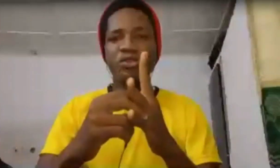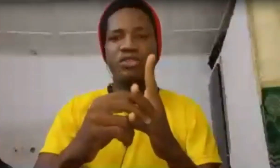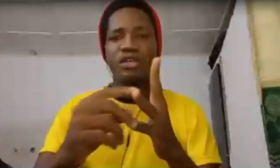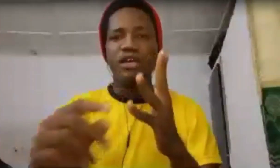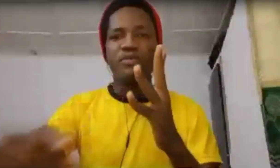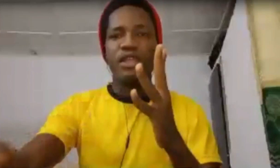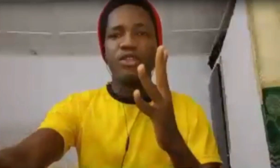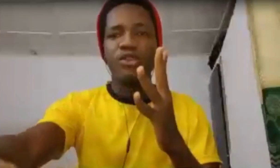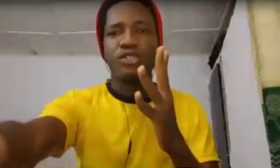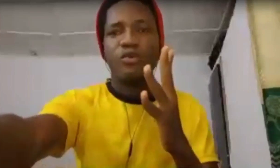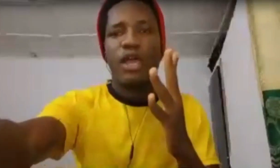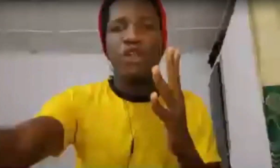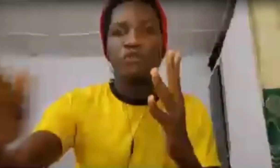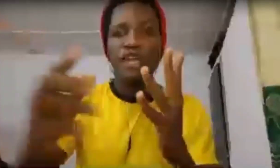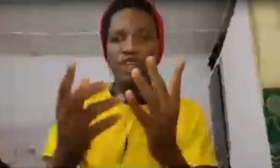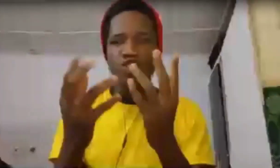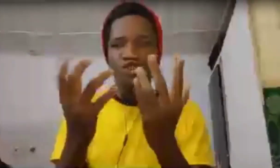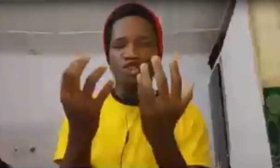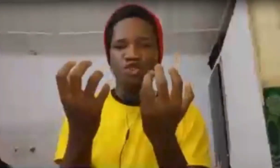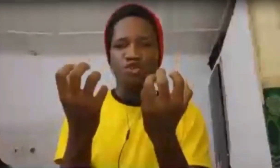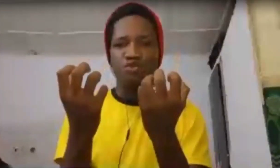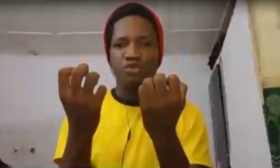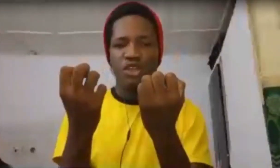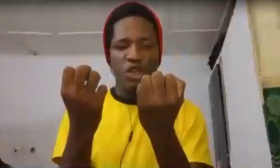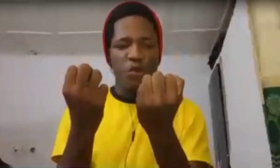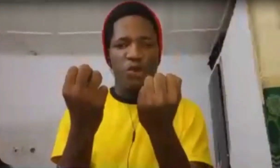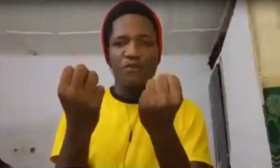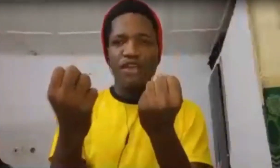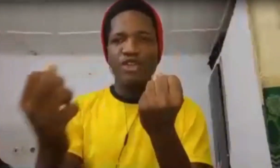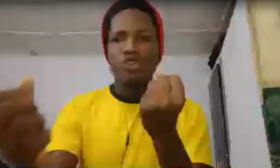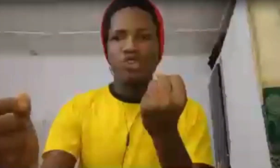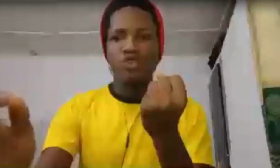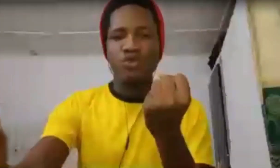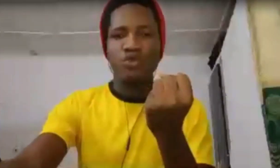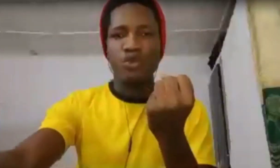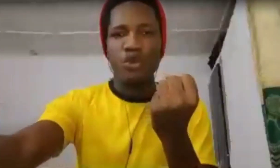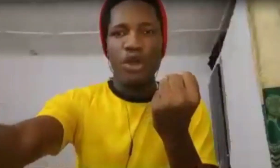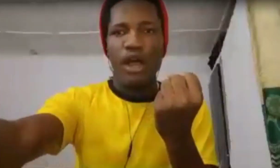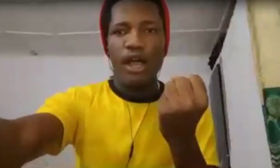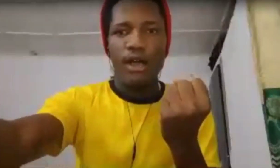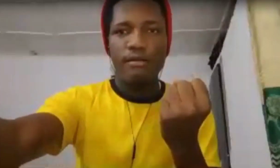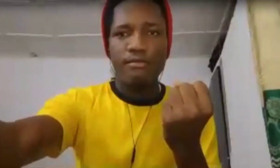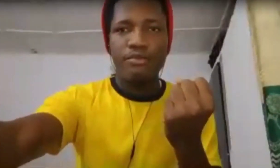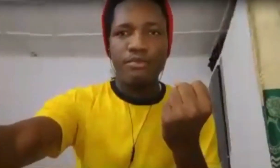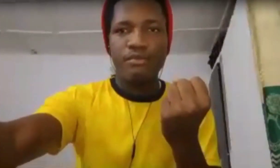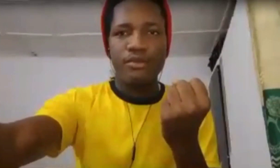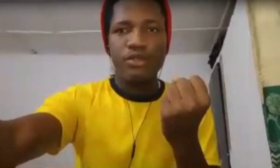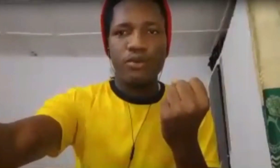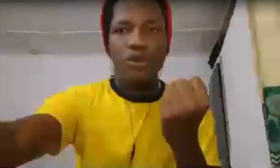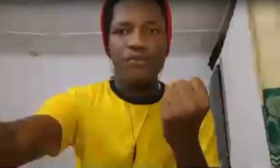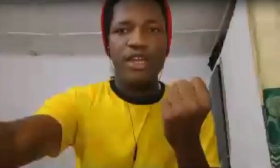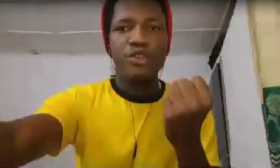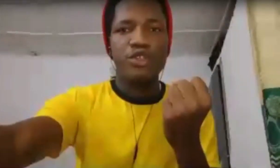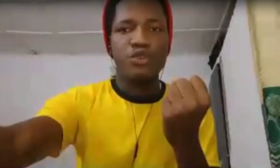not, we're not very used to, we're not very used to, um, we're not very used